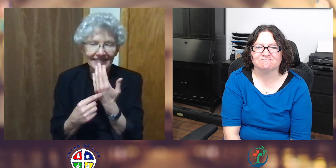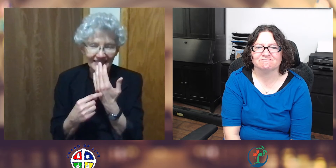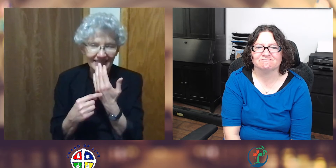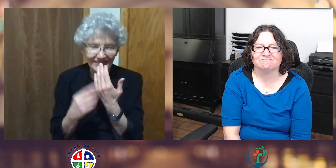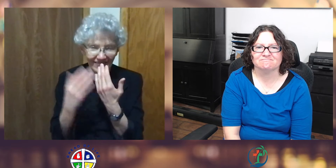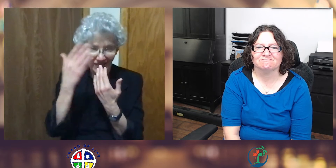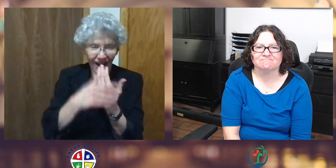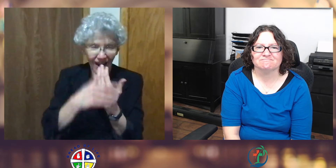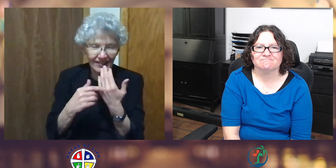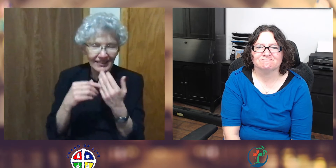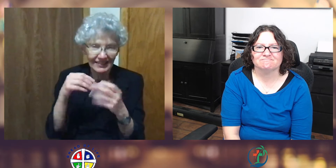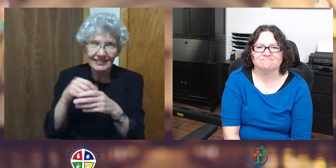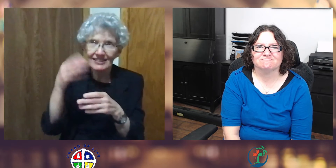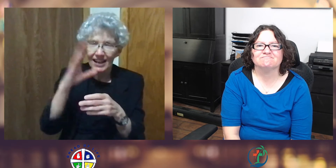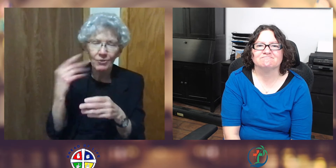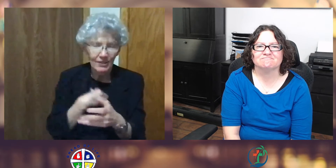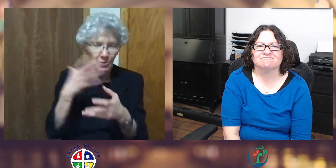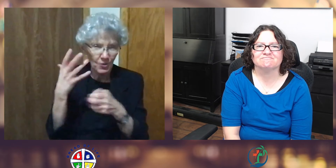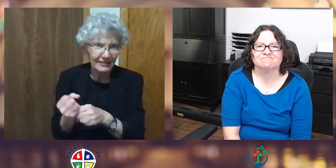to it.